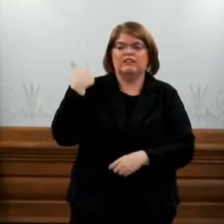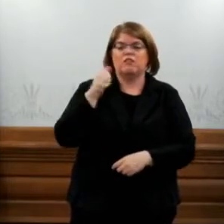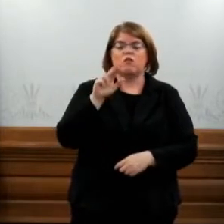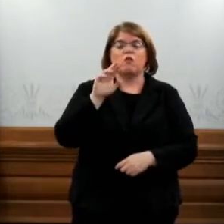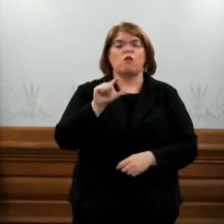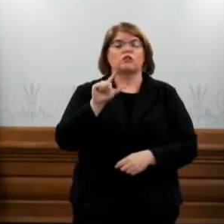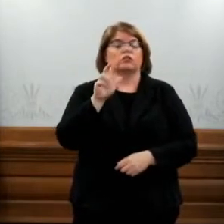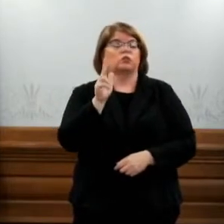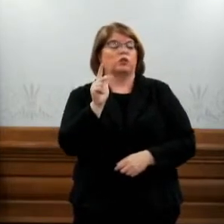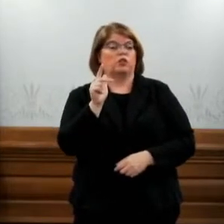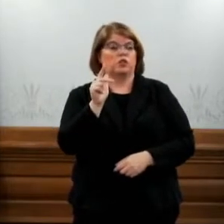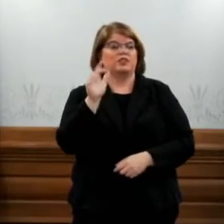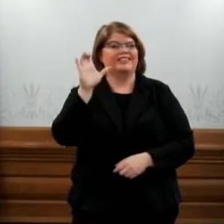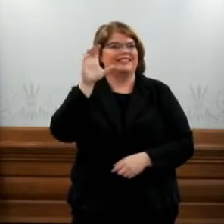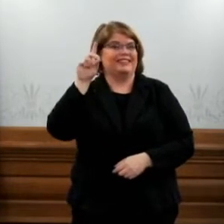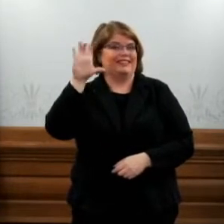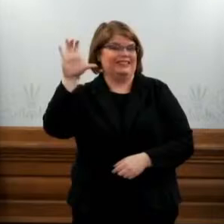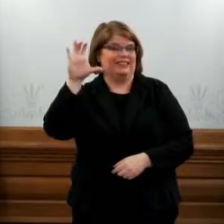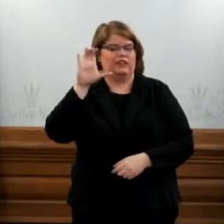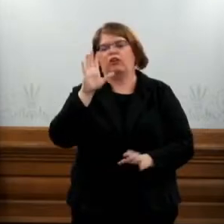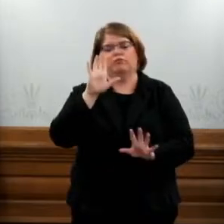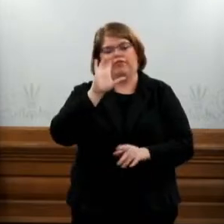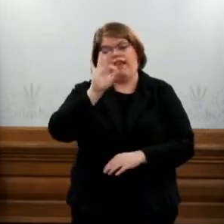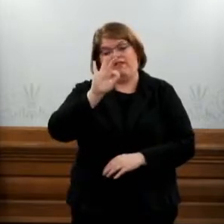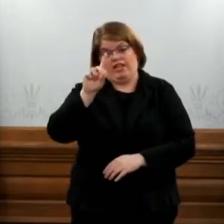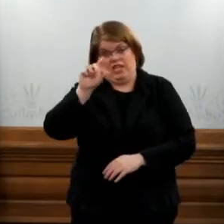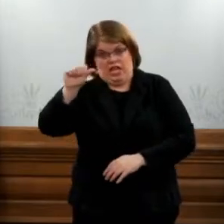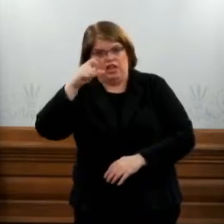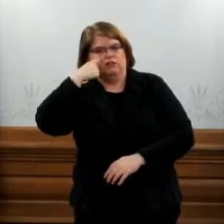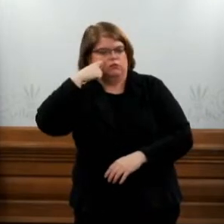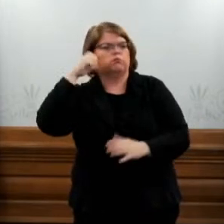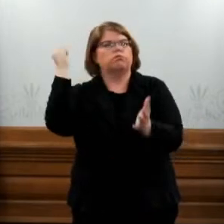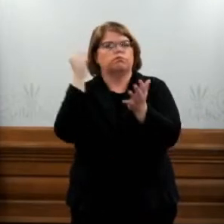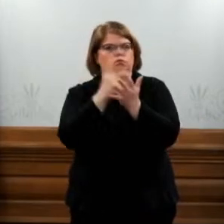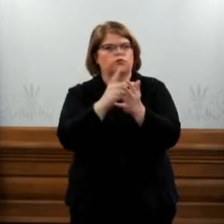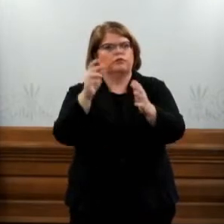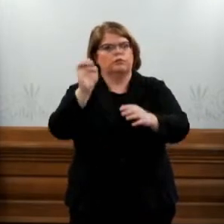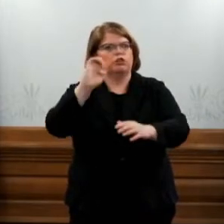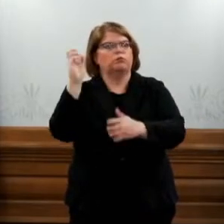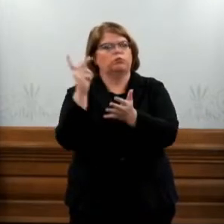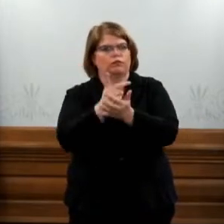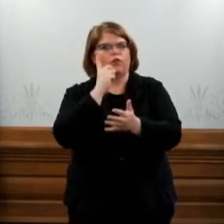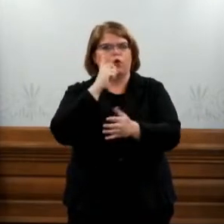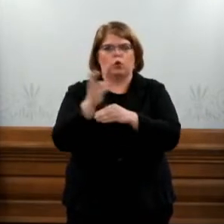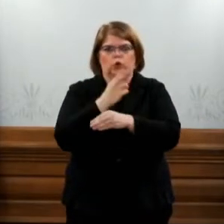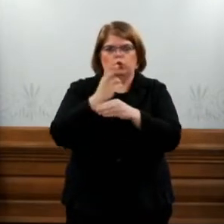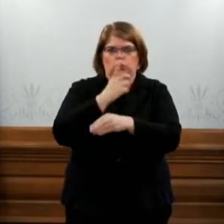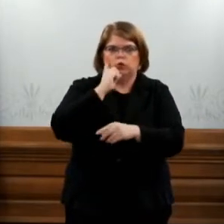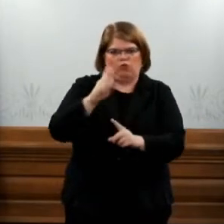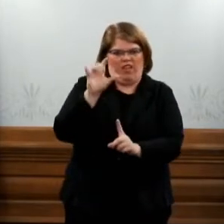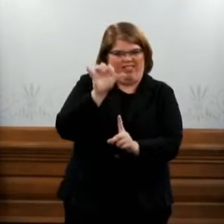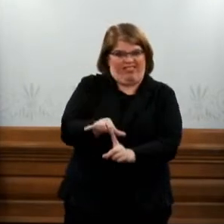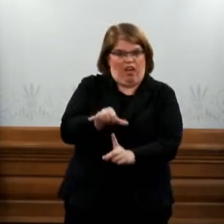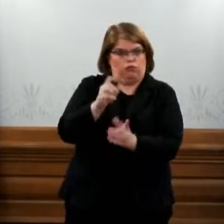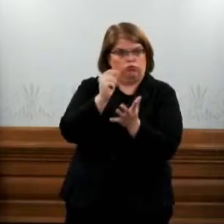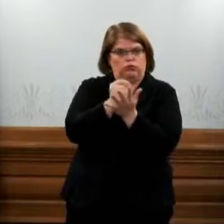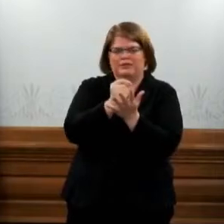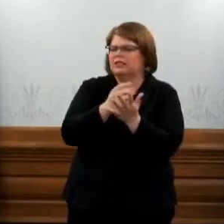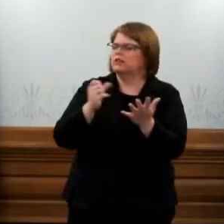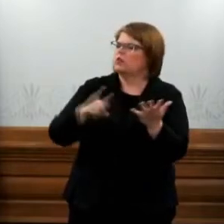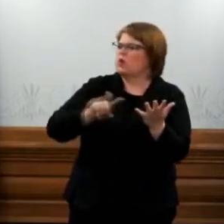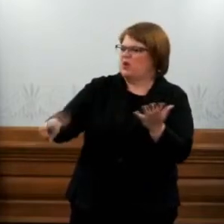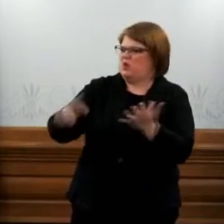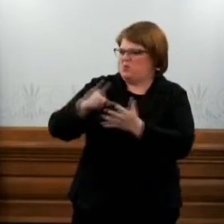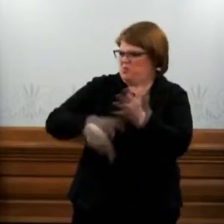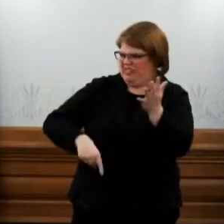use agreement for an investigational COVID-19 convalescent plasma. Let's start with the basic. What is convalescent